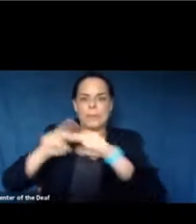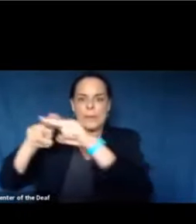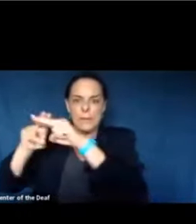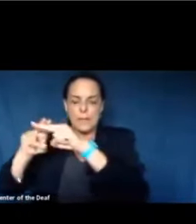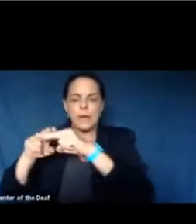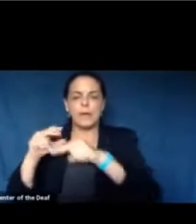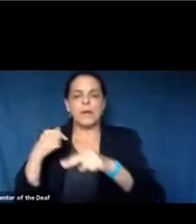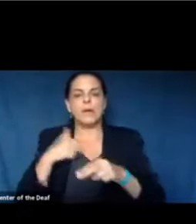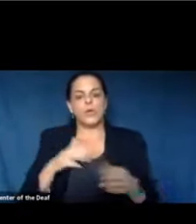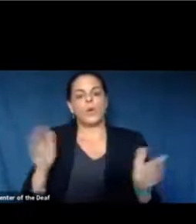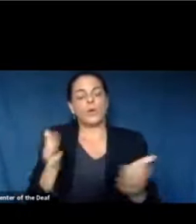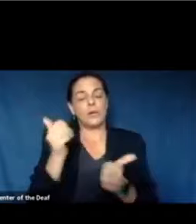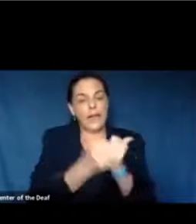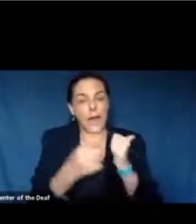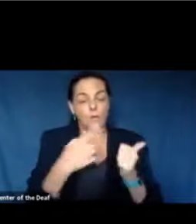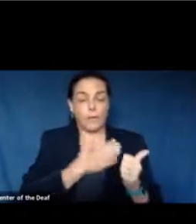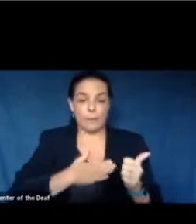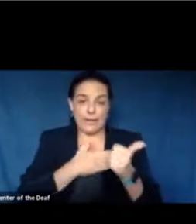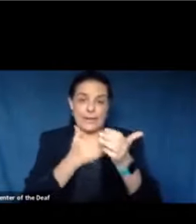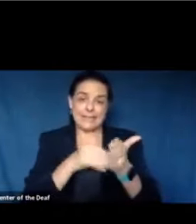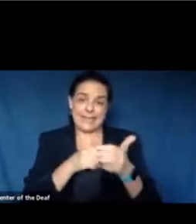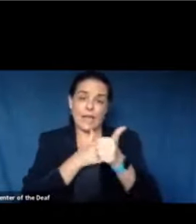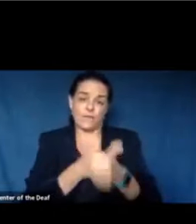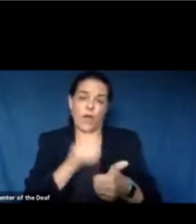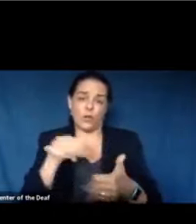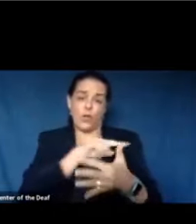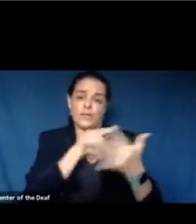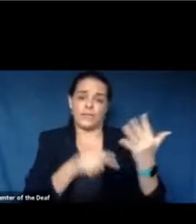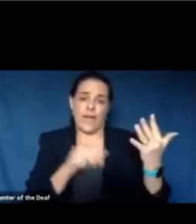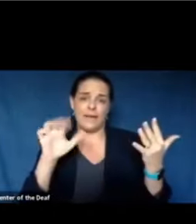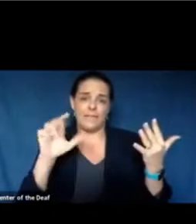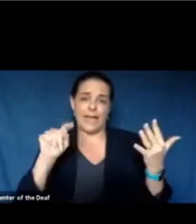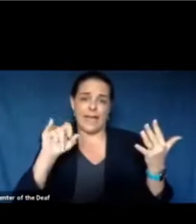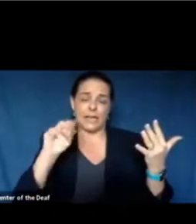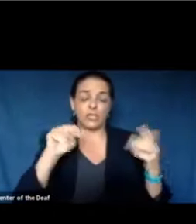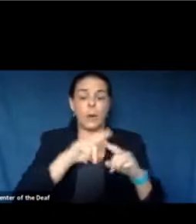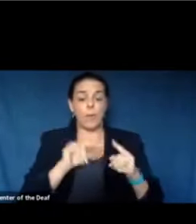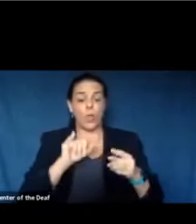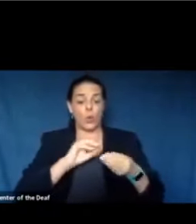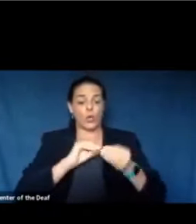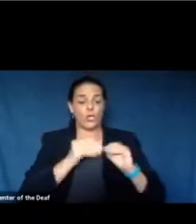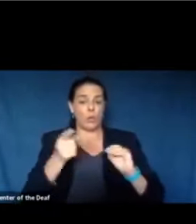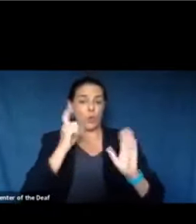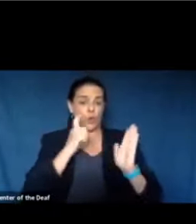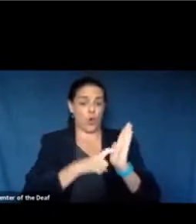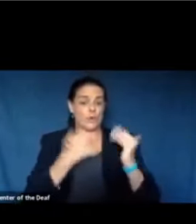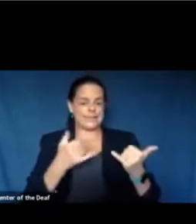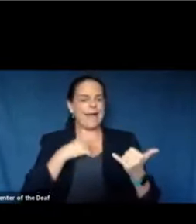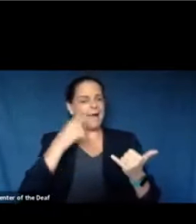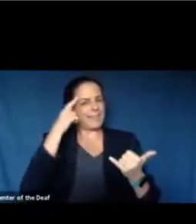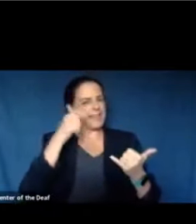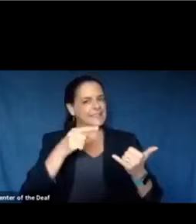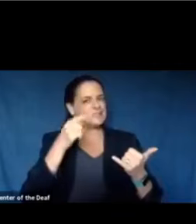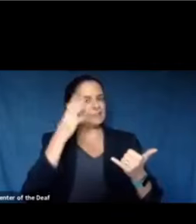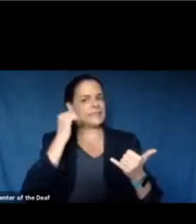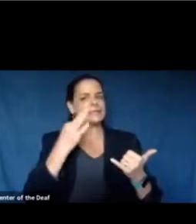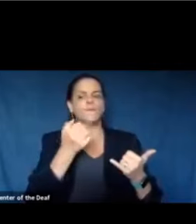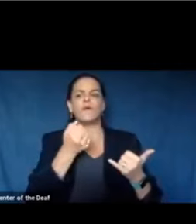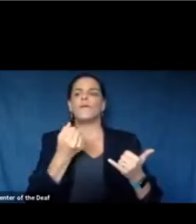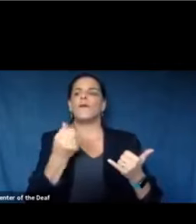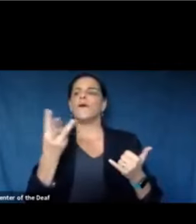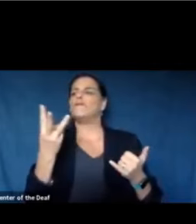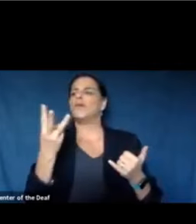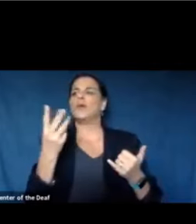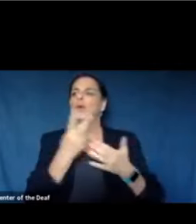encourage everybody to, again, to follow those actions. But I really think that a lot of the numbers that you're seeing now are the changes from a couple of weeks ago with just more movement within